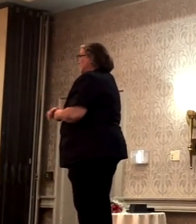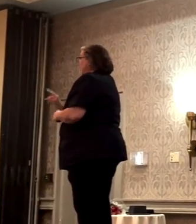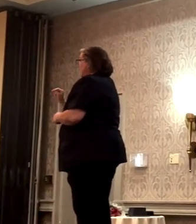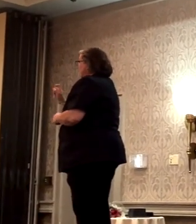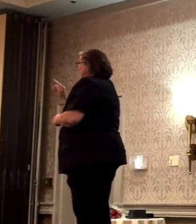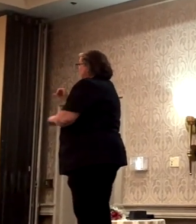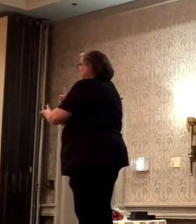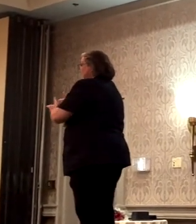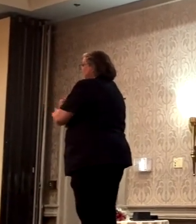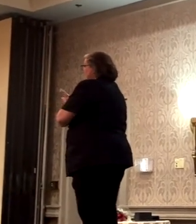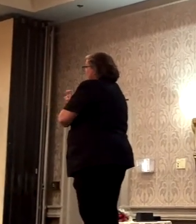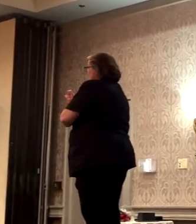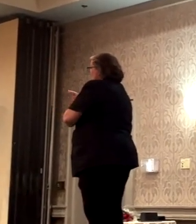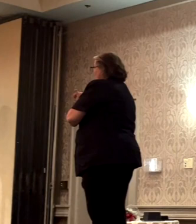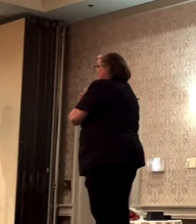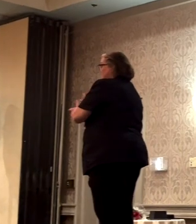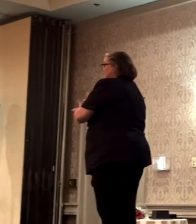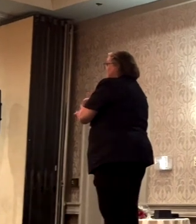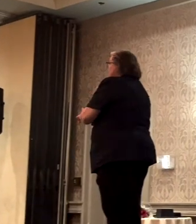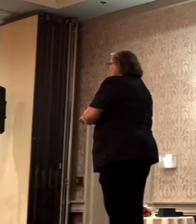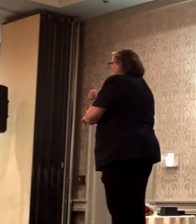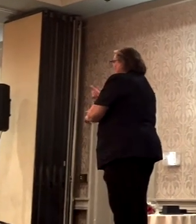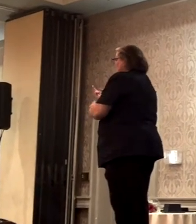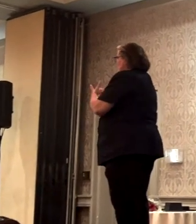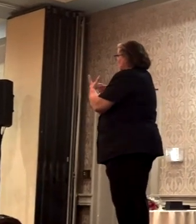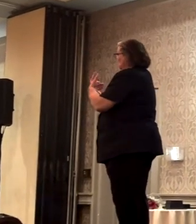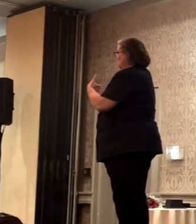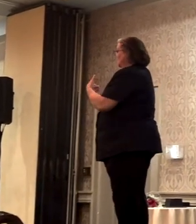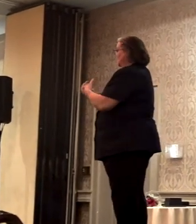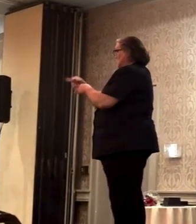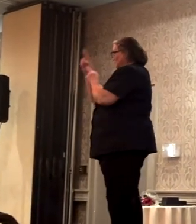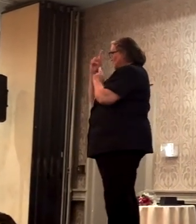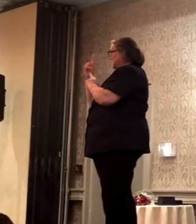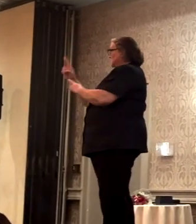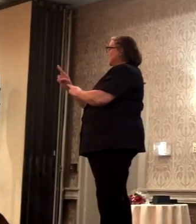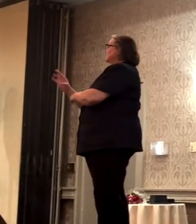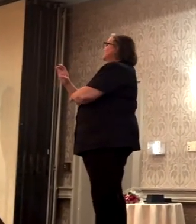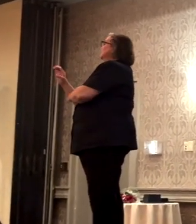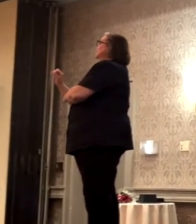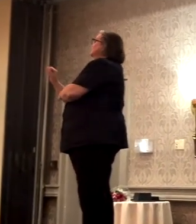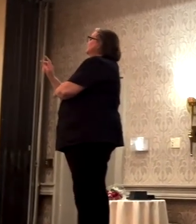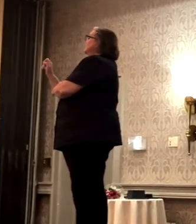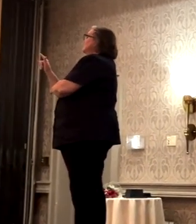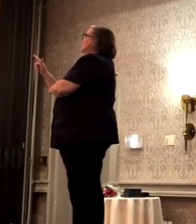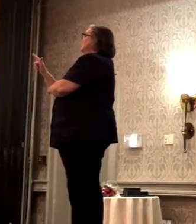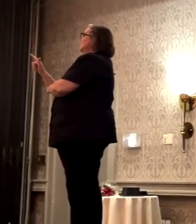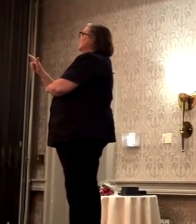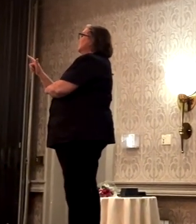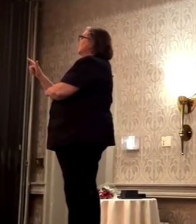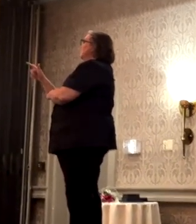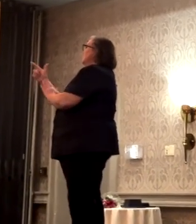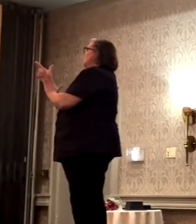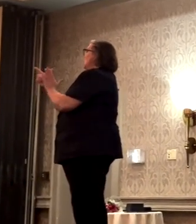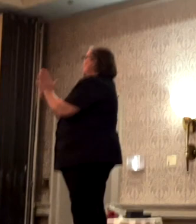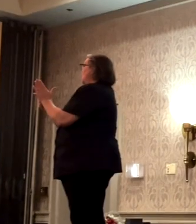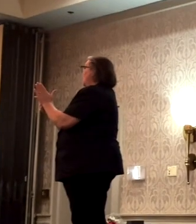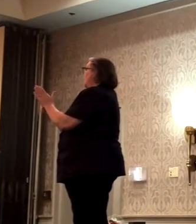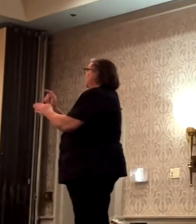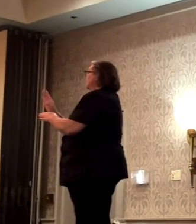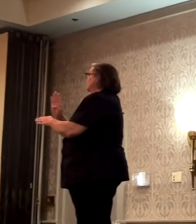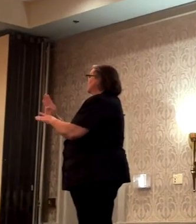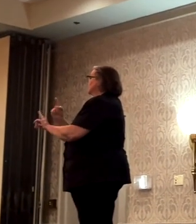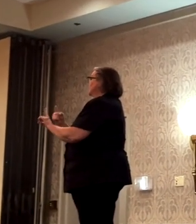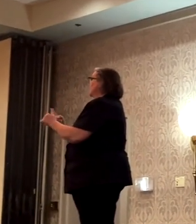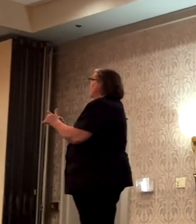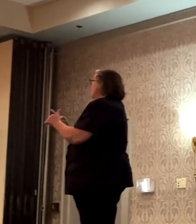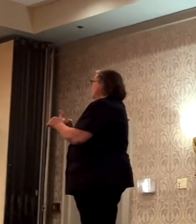Vogel. She joined a well-respected civil litigation law firm as its first and only